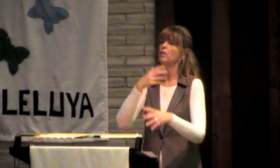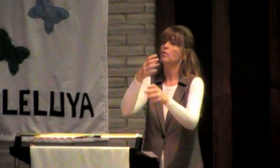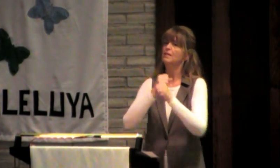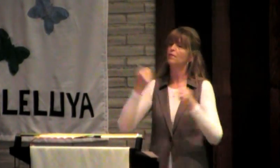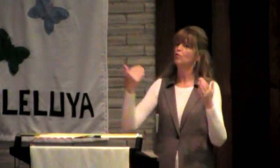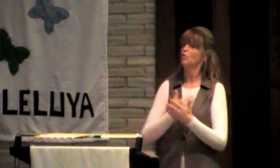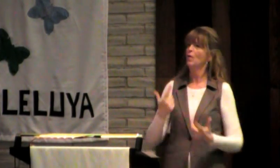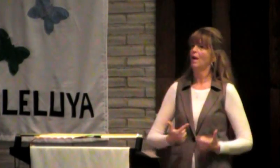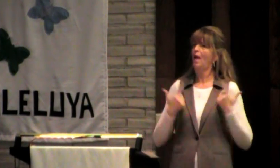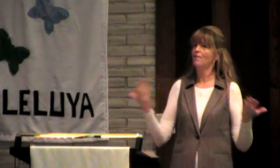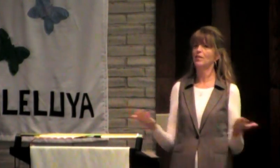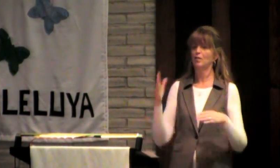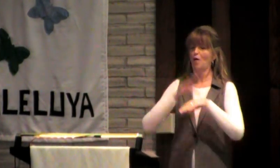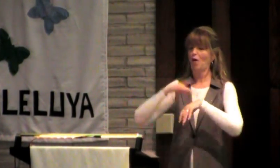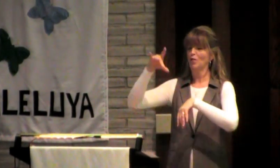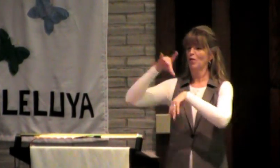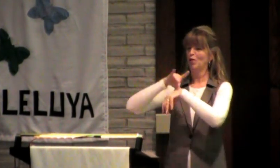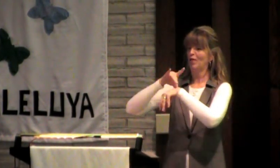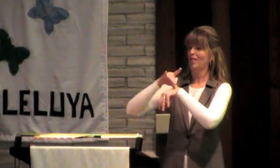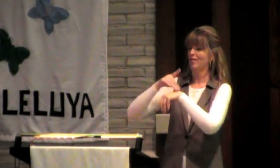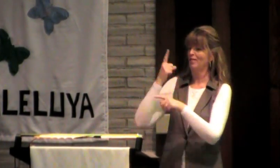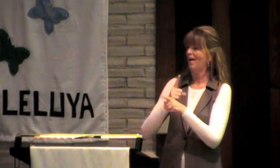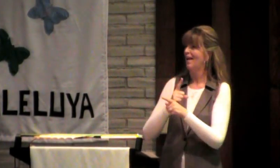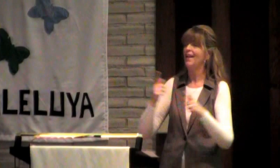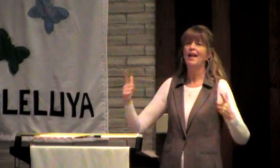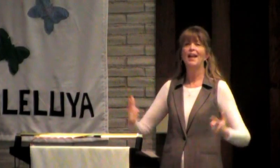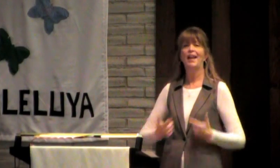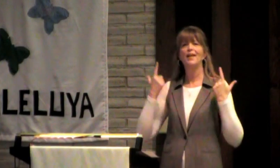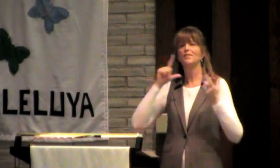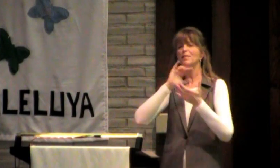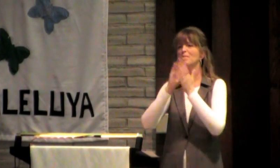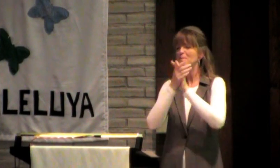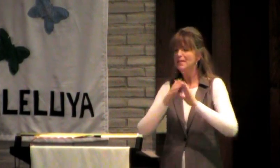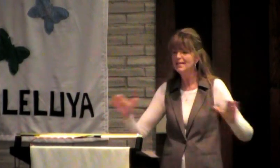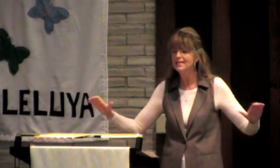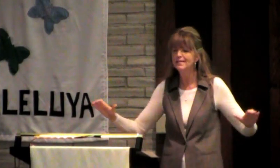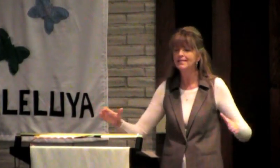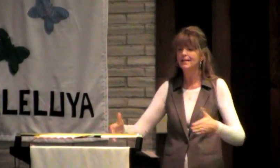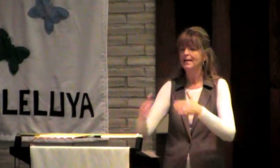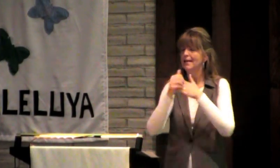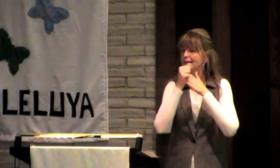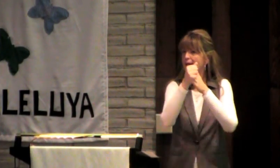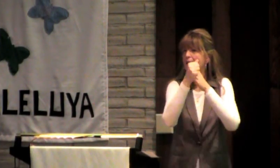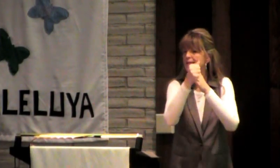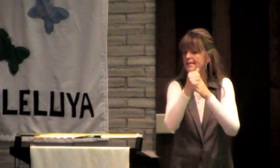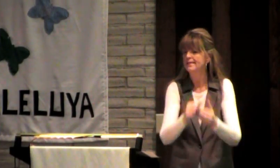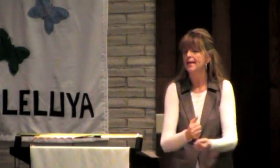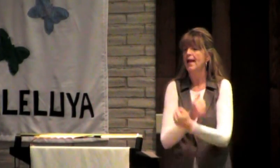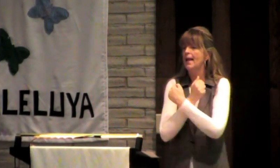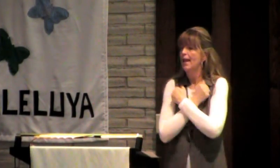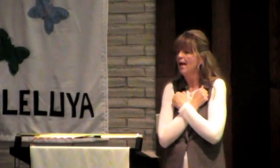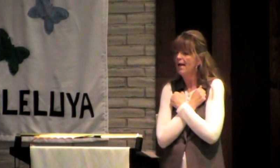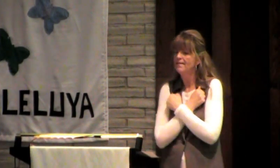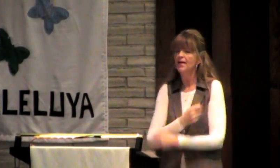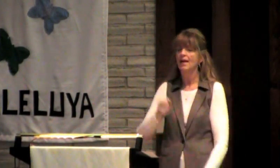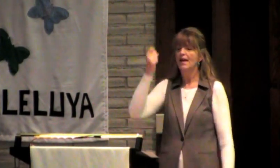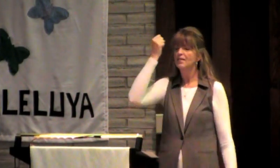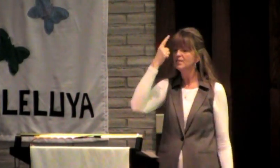out, we get new life here on earth also, right? Life becomes peaceful. We have